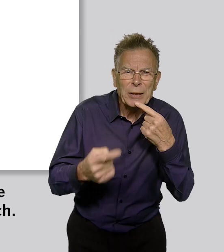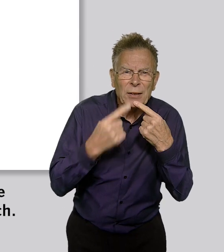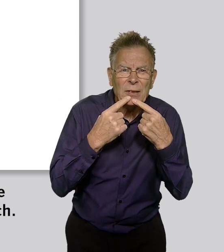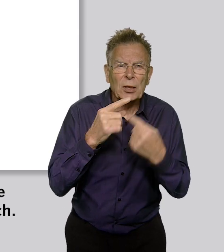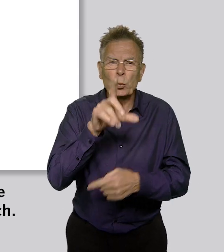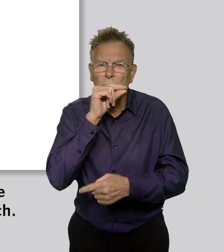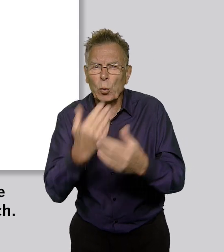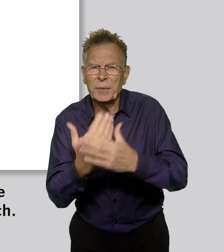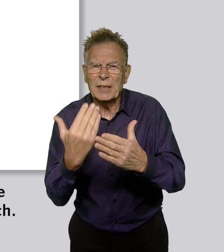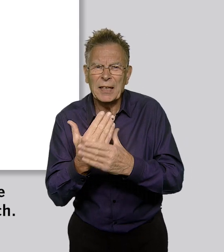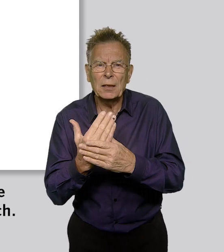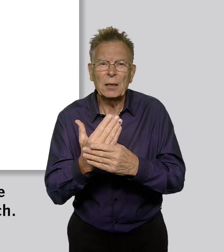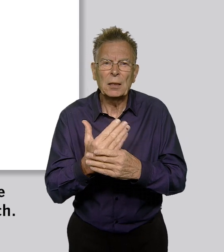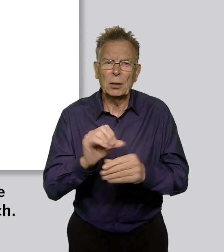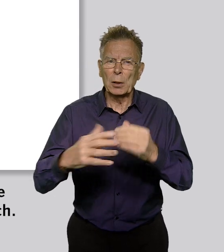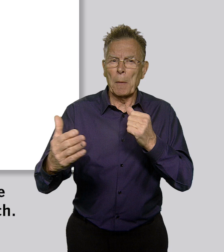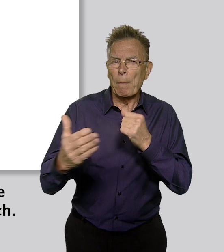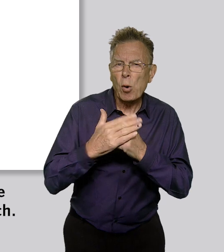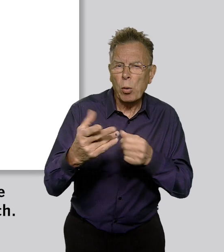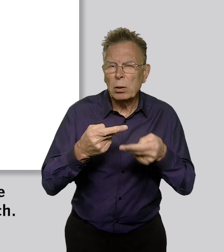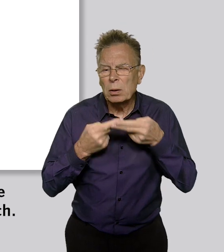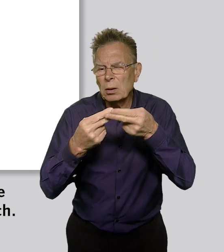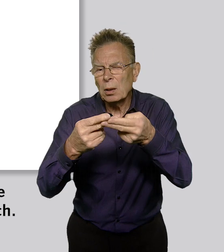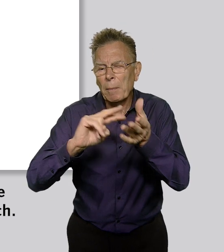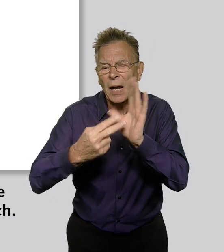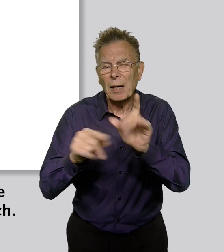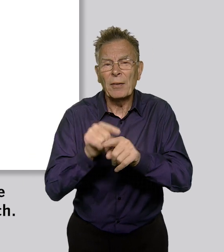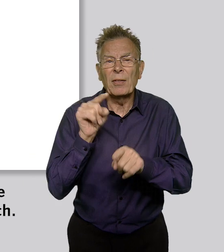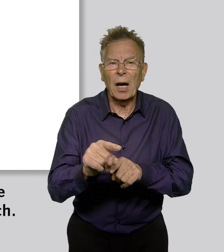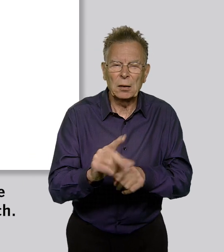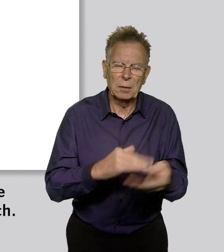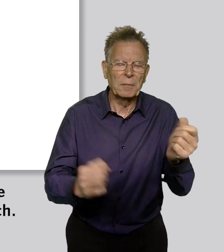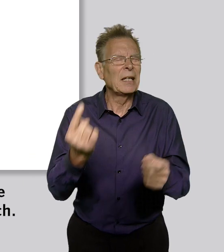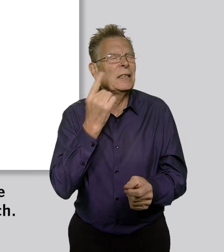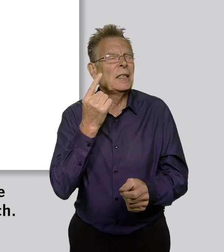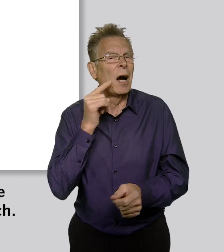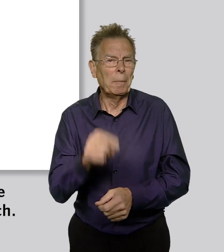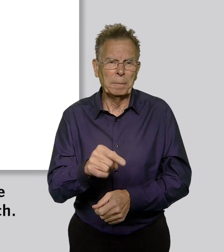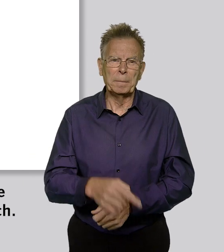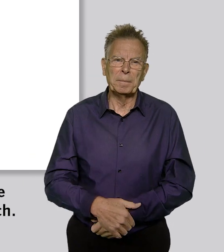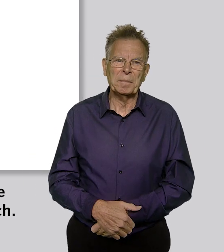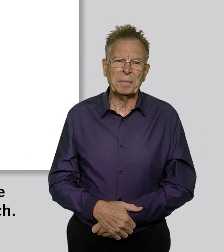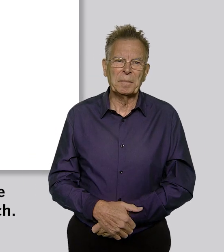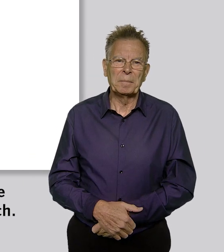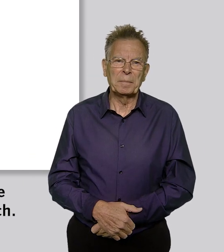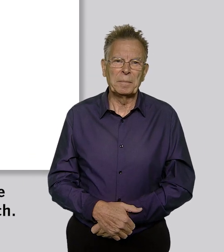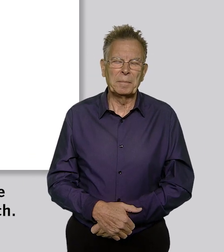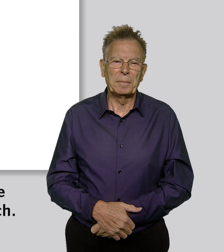information, Twitter updates, and a whole lot more info to make journey planning a cinch.